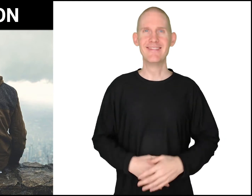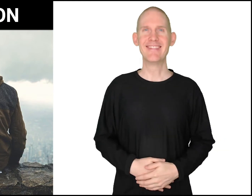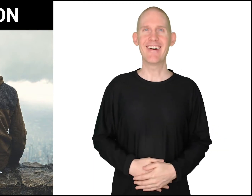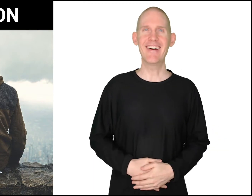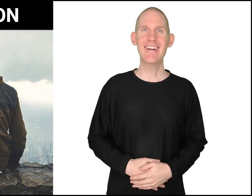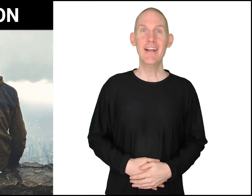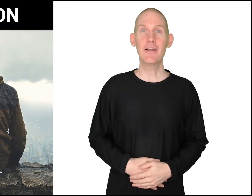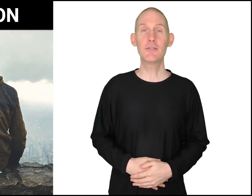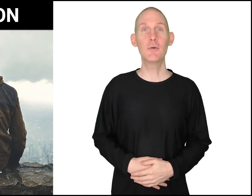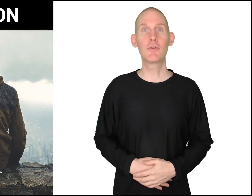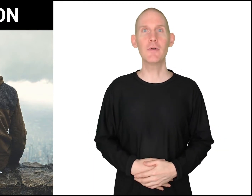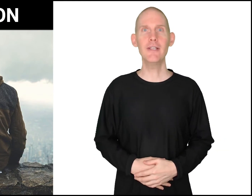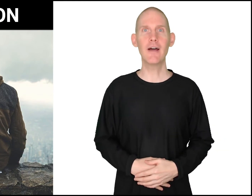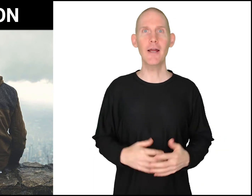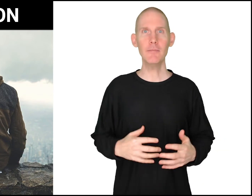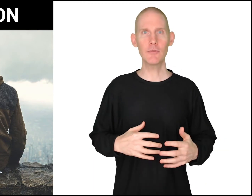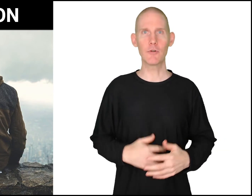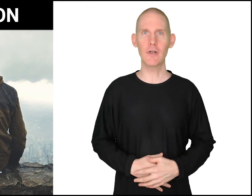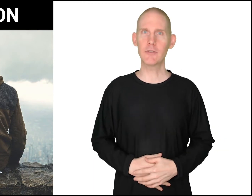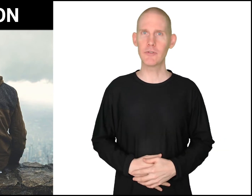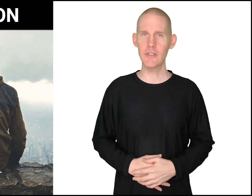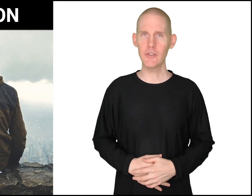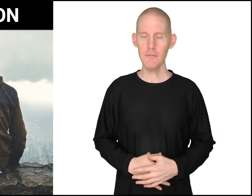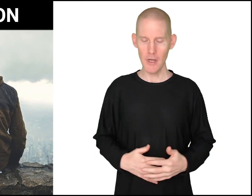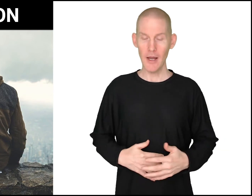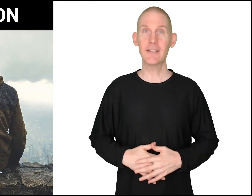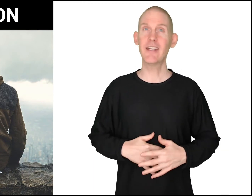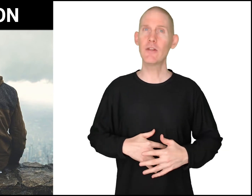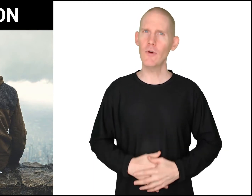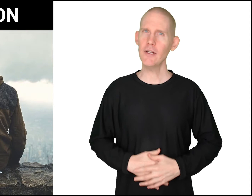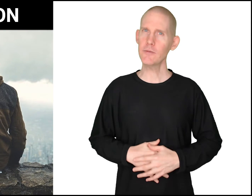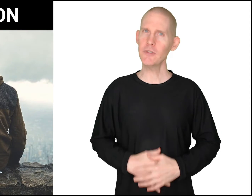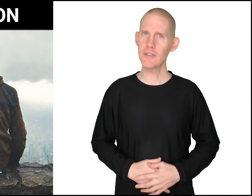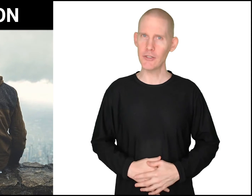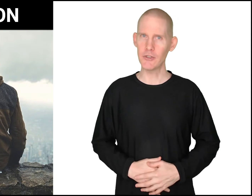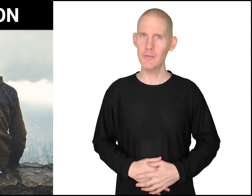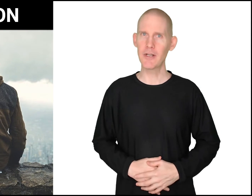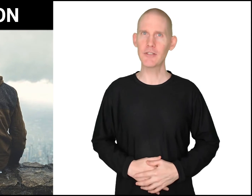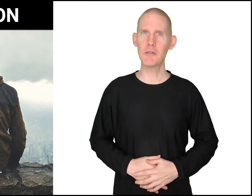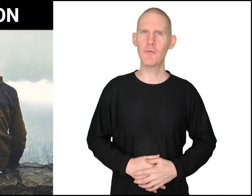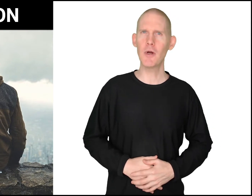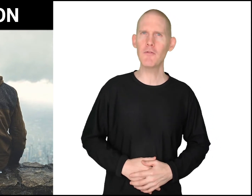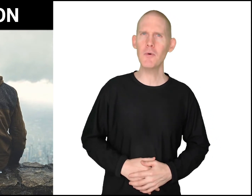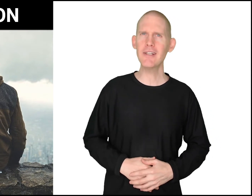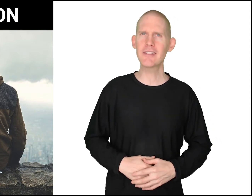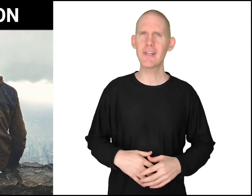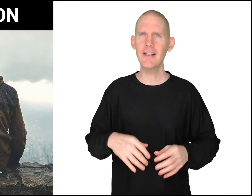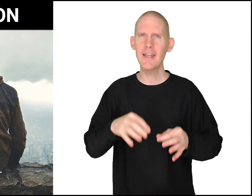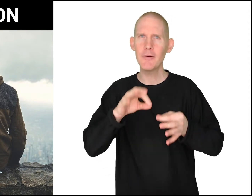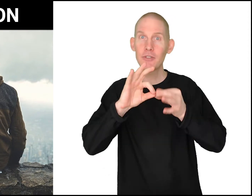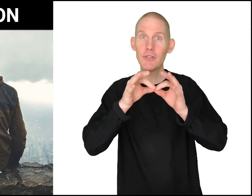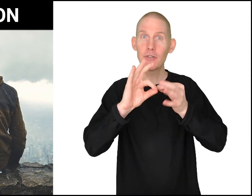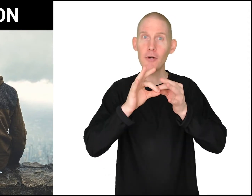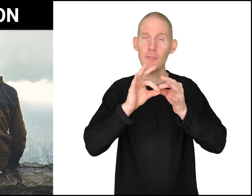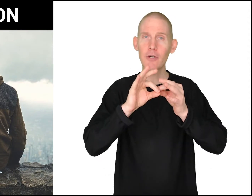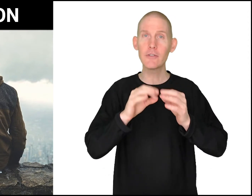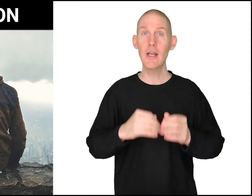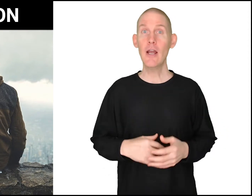All right, let's do it 3 times from the rest position. I say the rest position because if you ever watch sign language interpreters, when